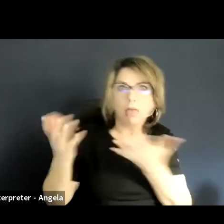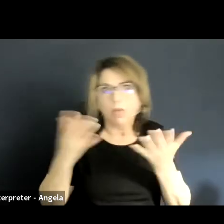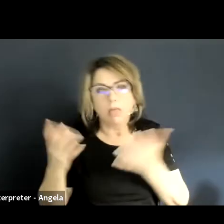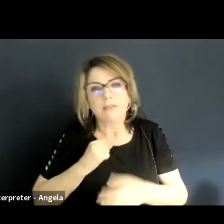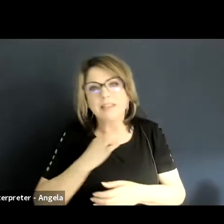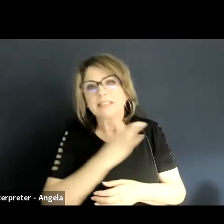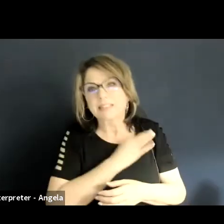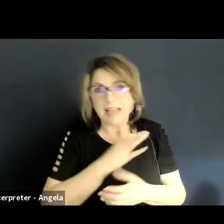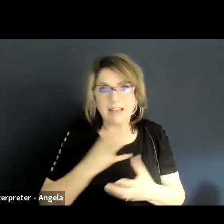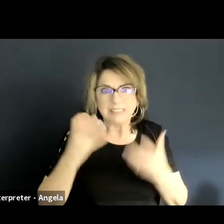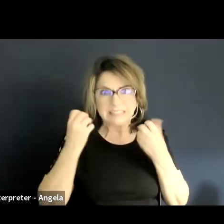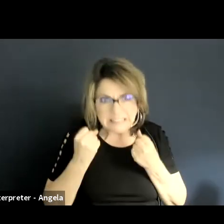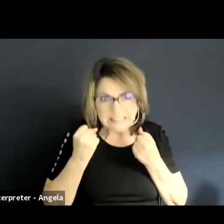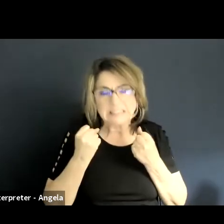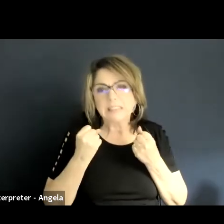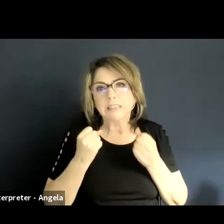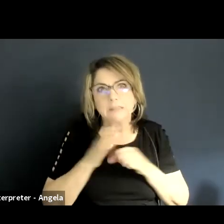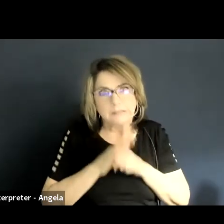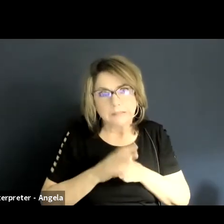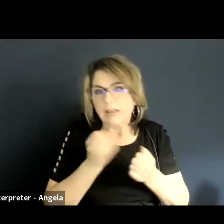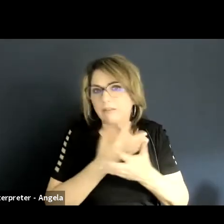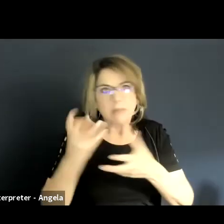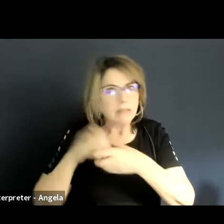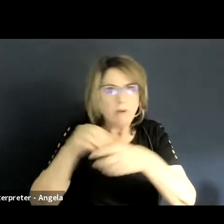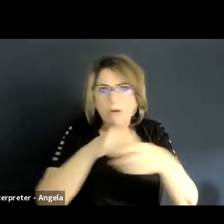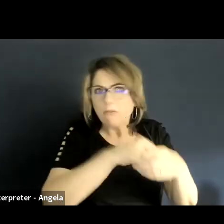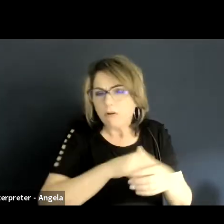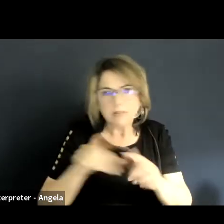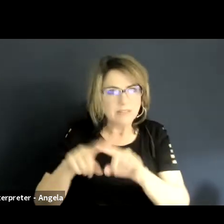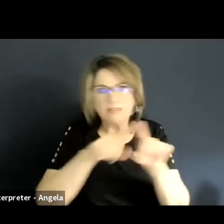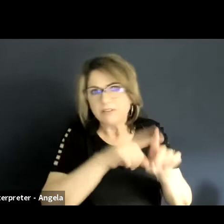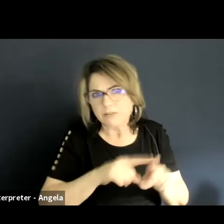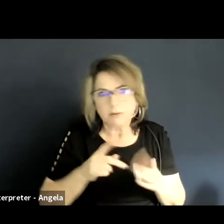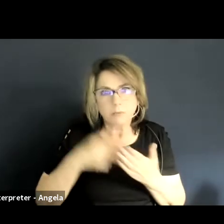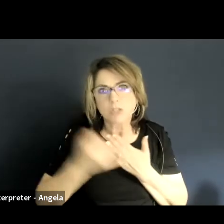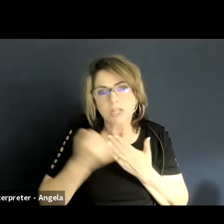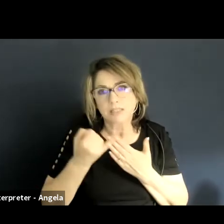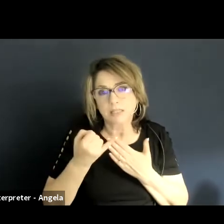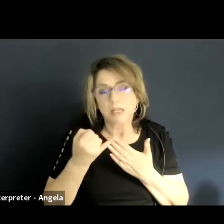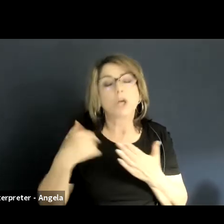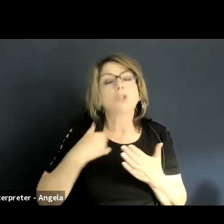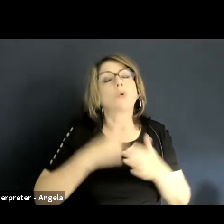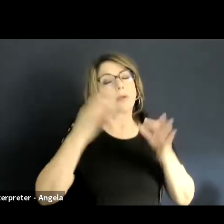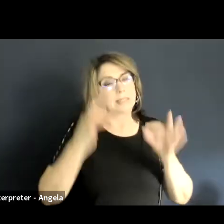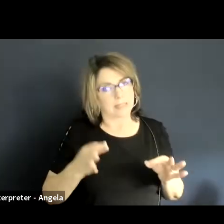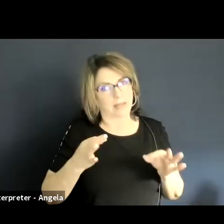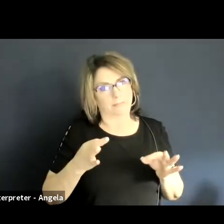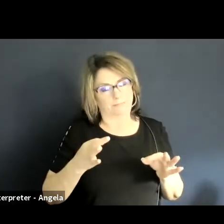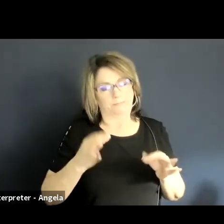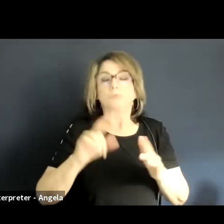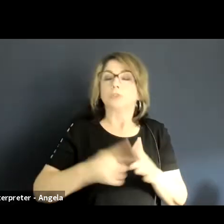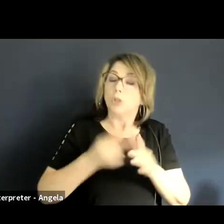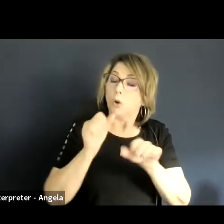of their hair because everybody's involved in all these different projects. So we decided to start